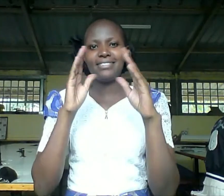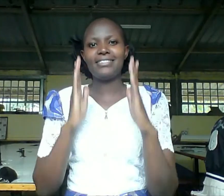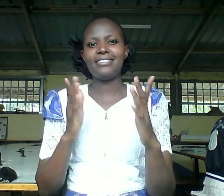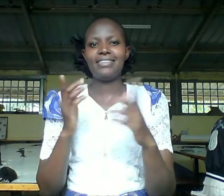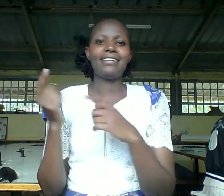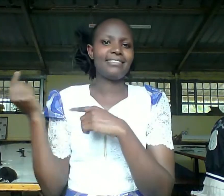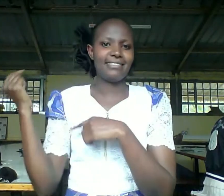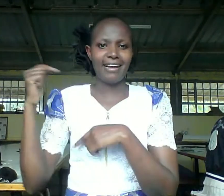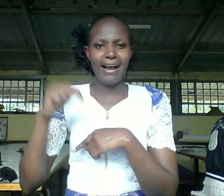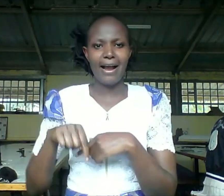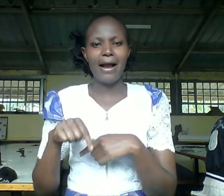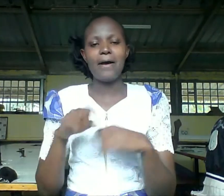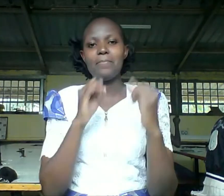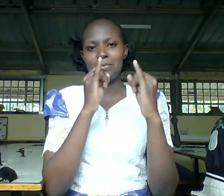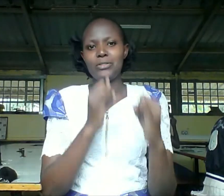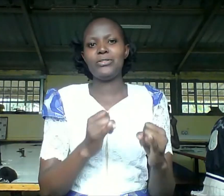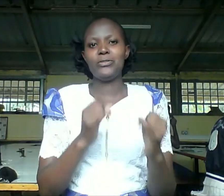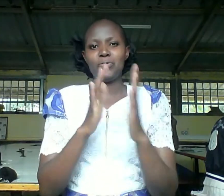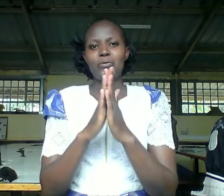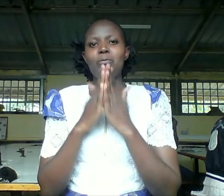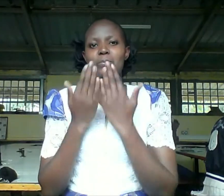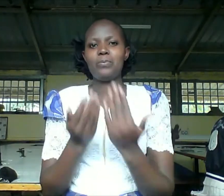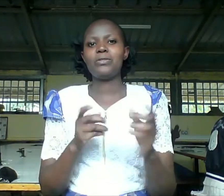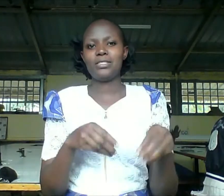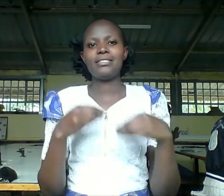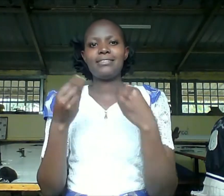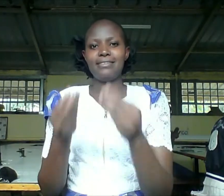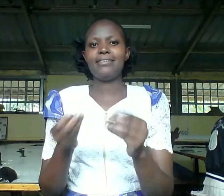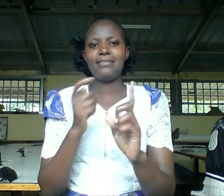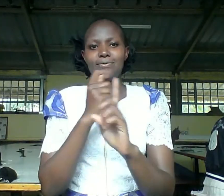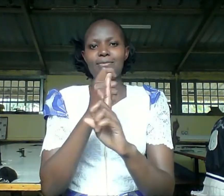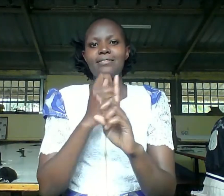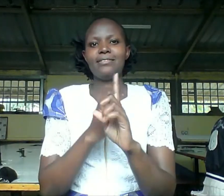new books for the new term. May God bless you.